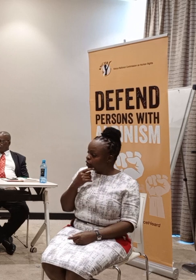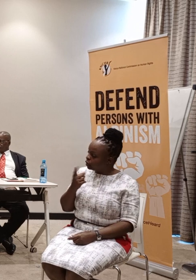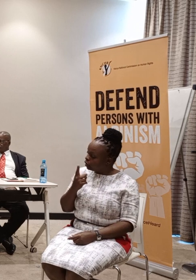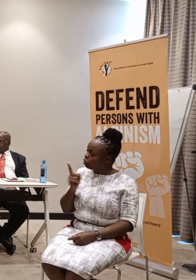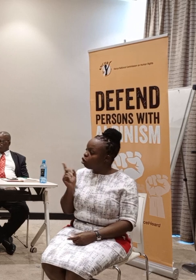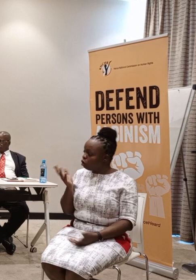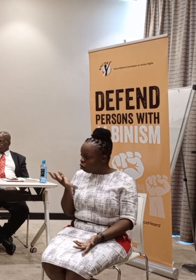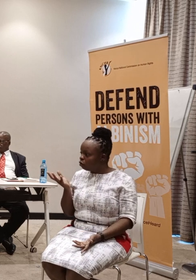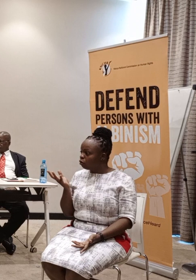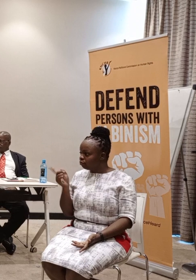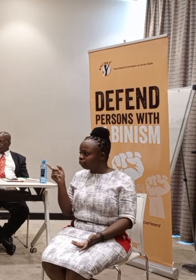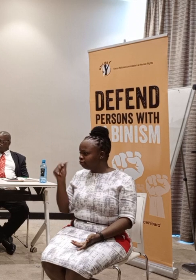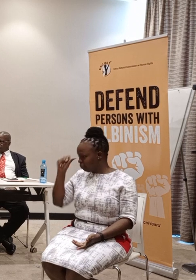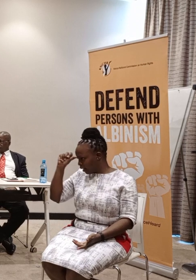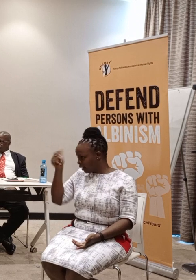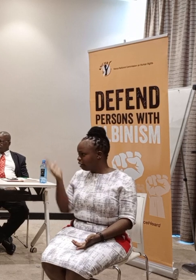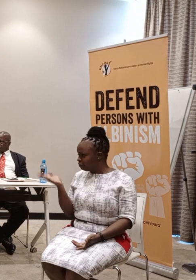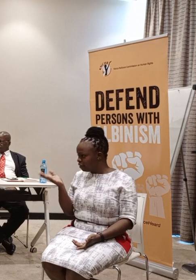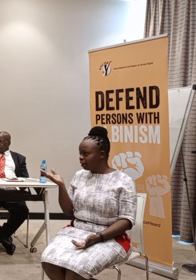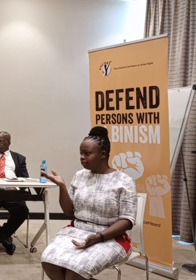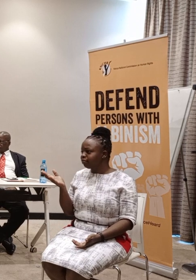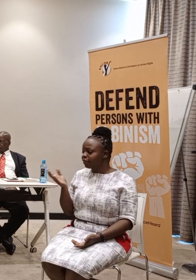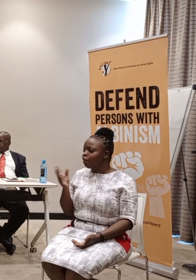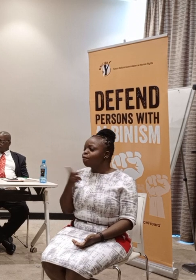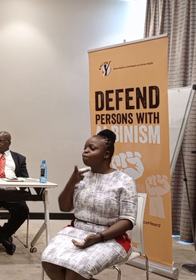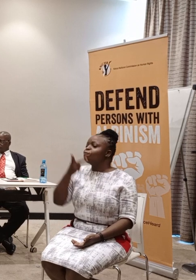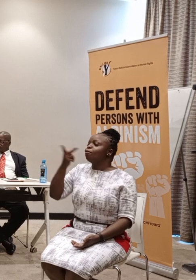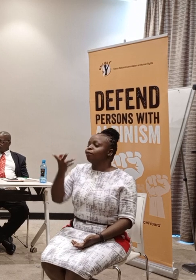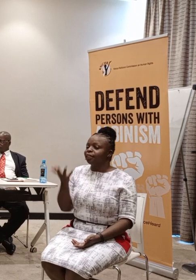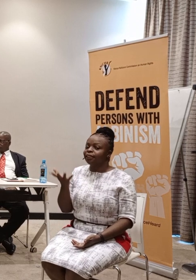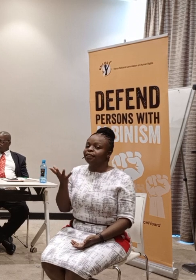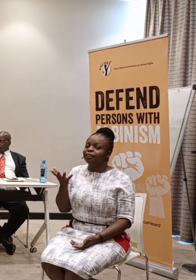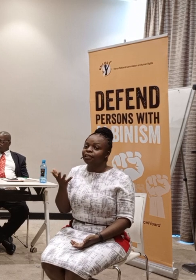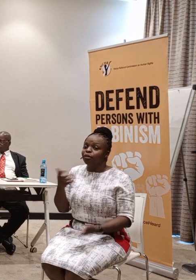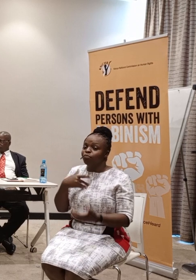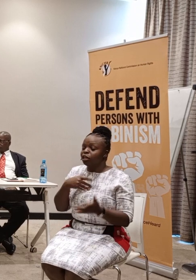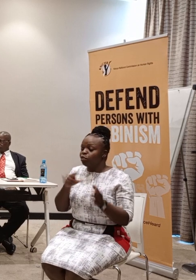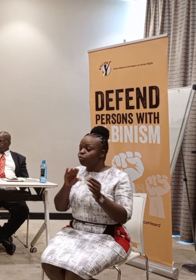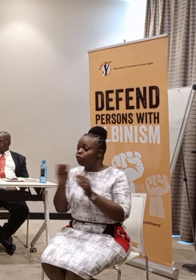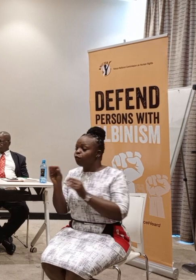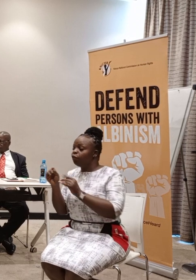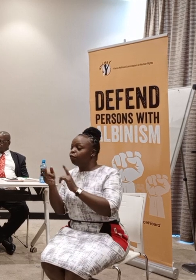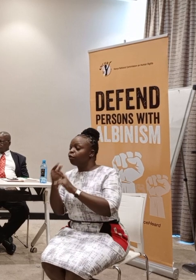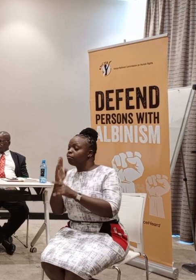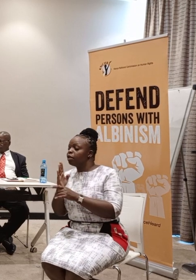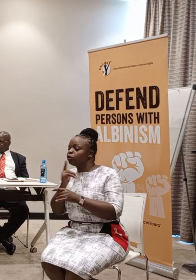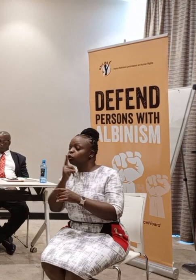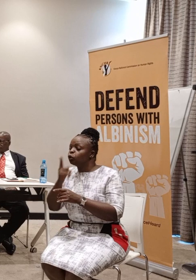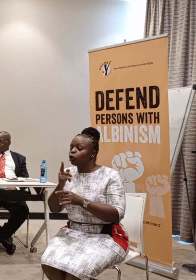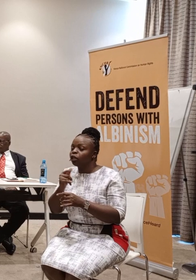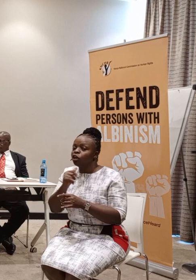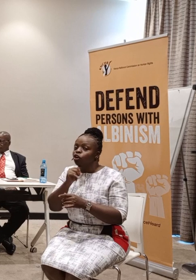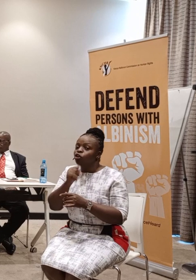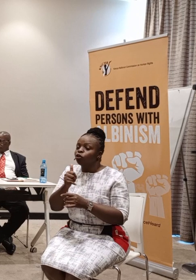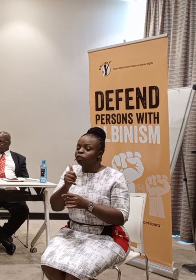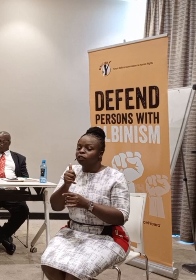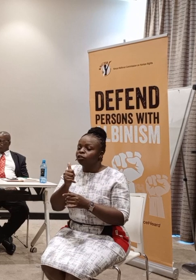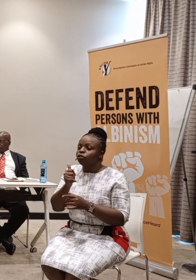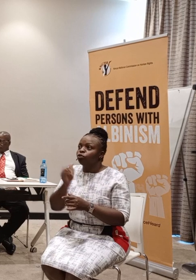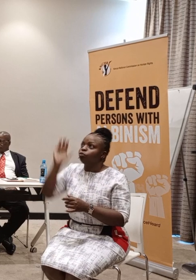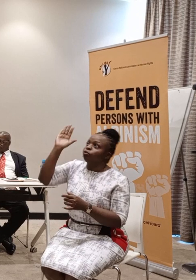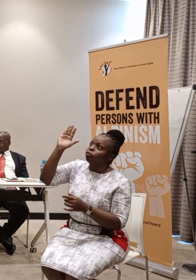very intelligent, or he's very eloquent." So I moved from being told not to raise my hand to reading